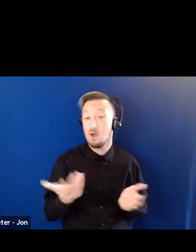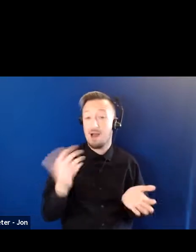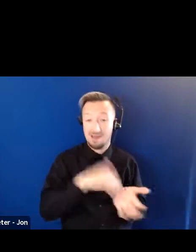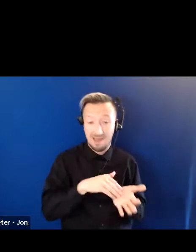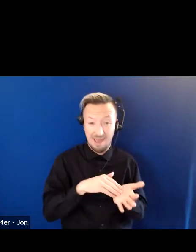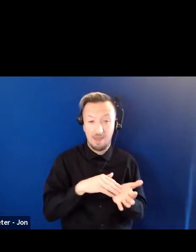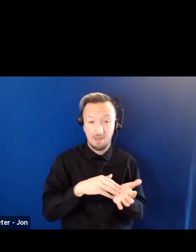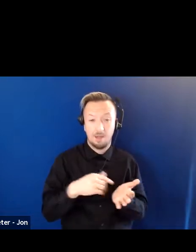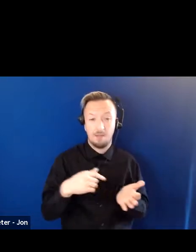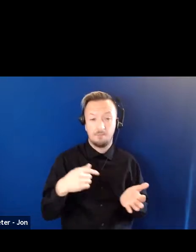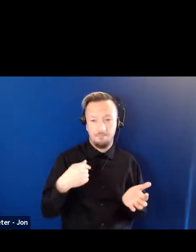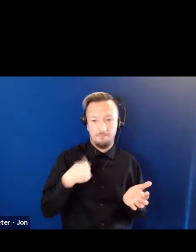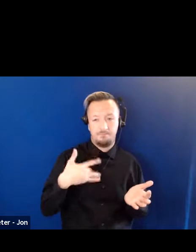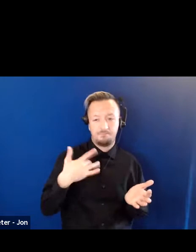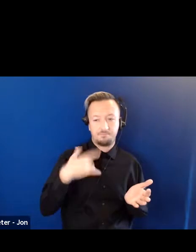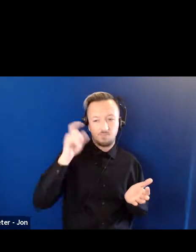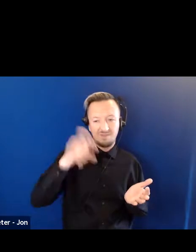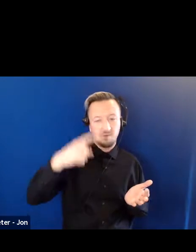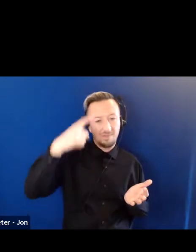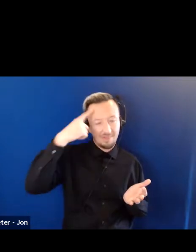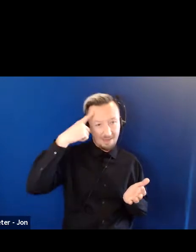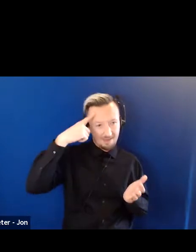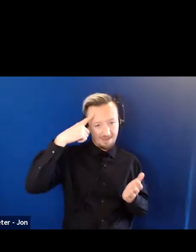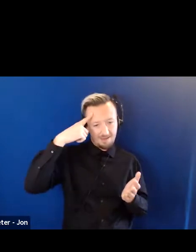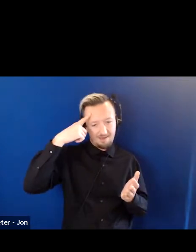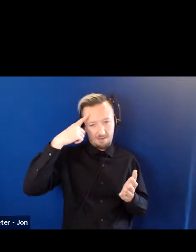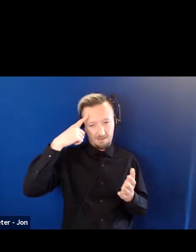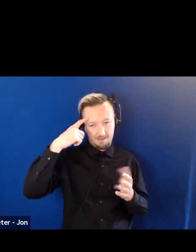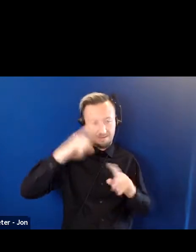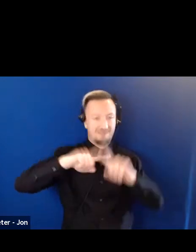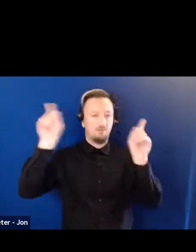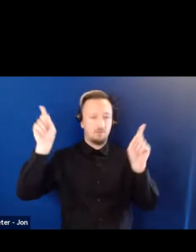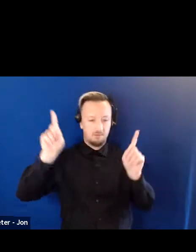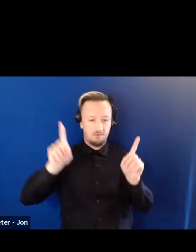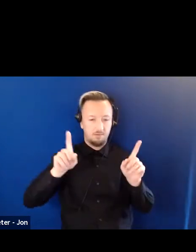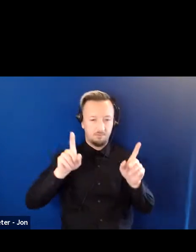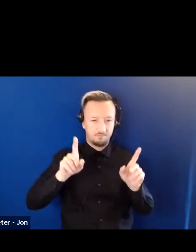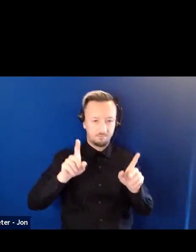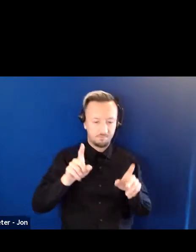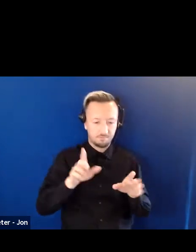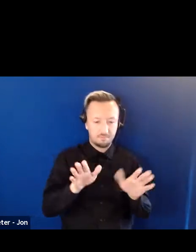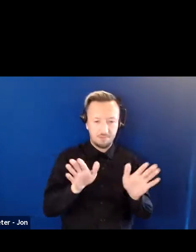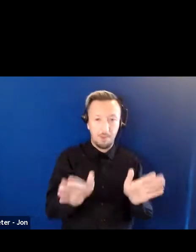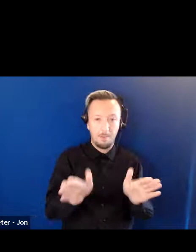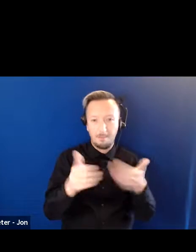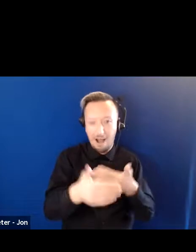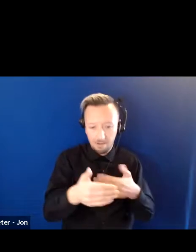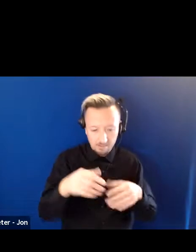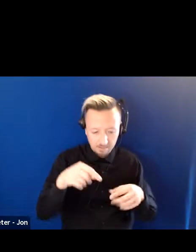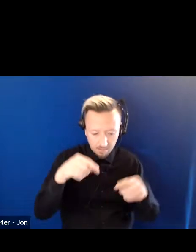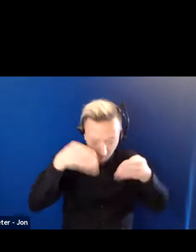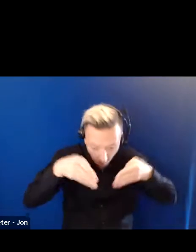I believe, think outside the box, because it's all disability rights. But some within the